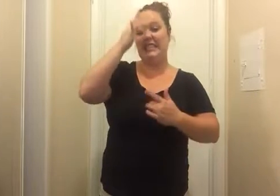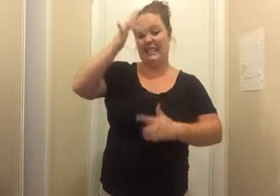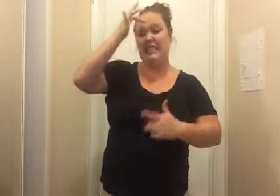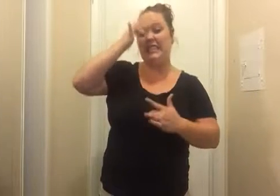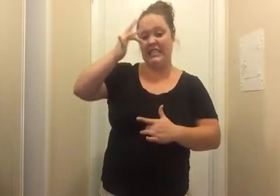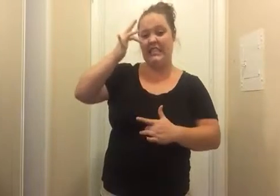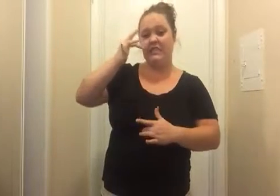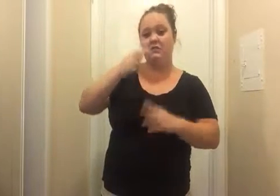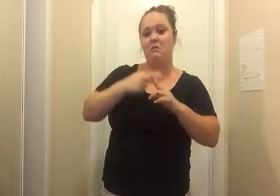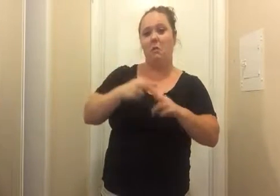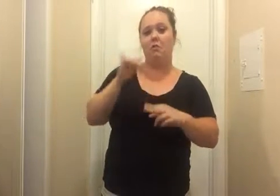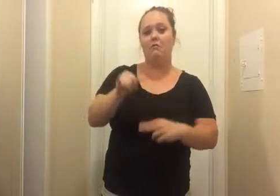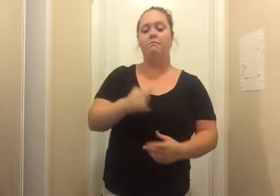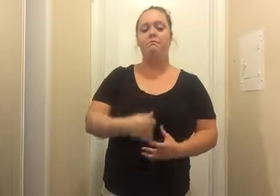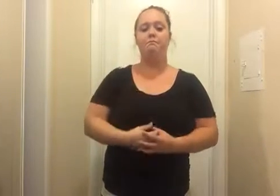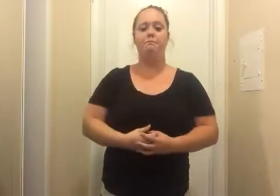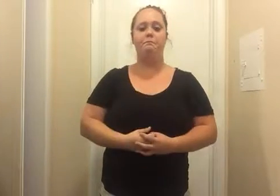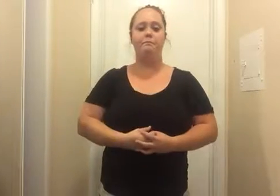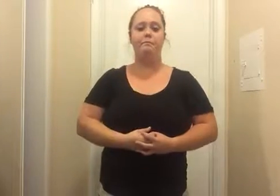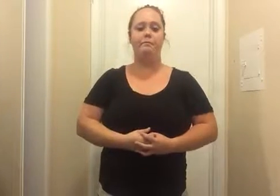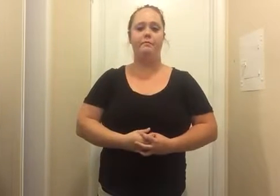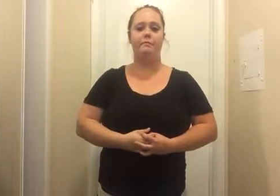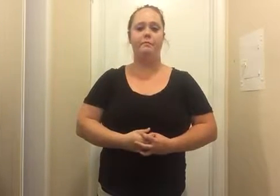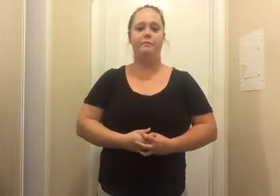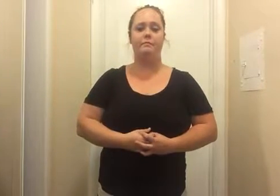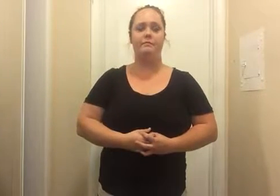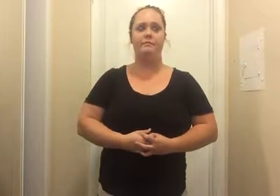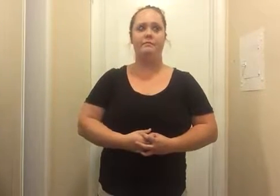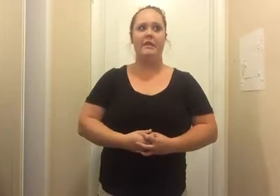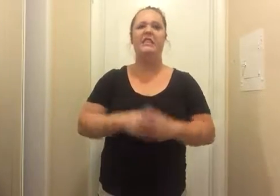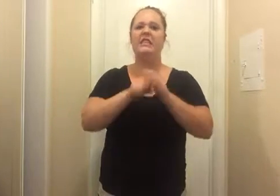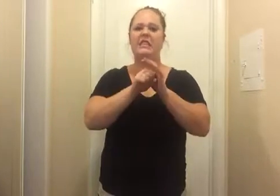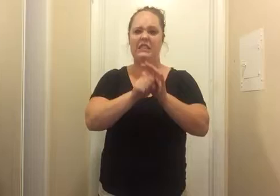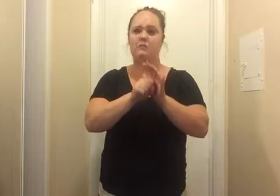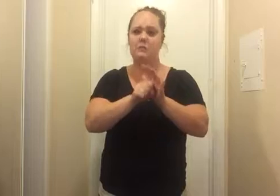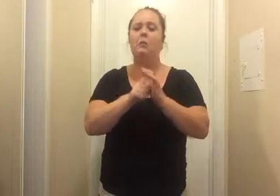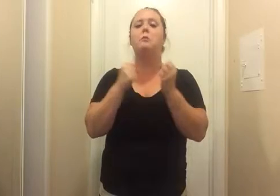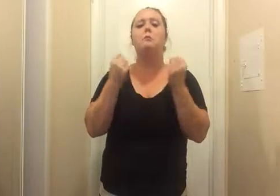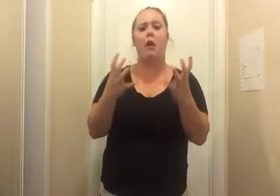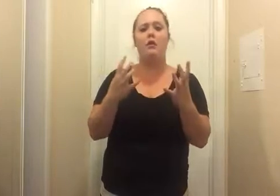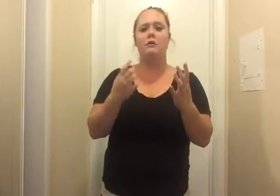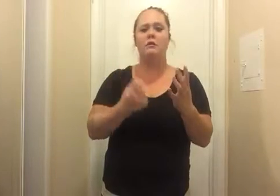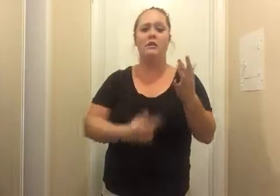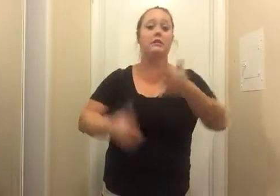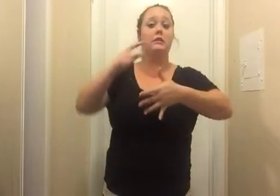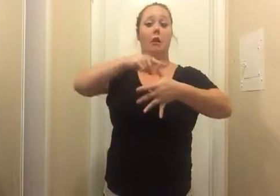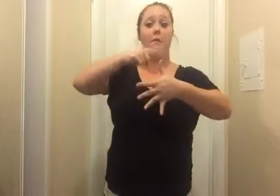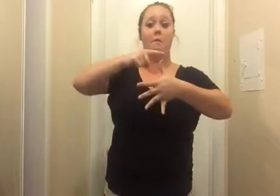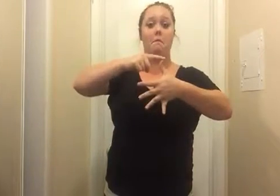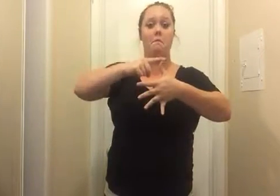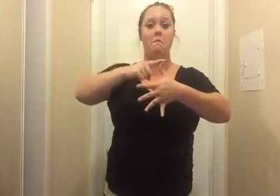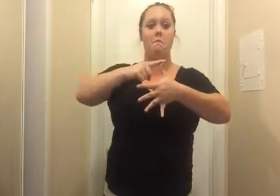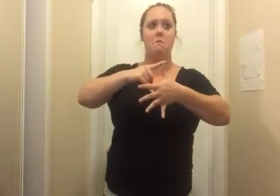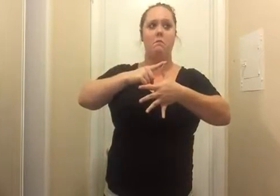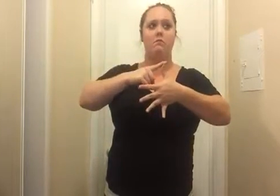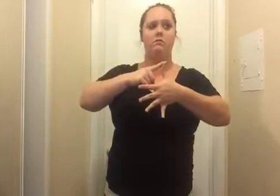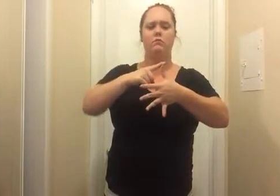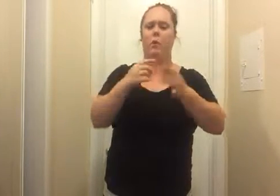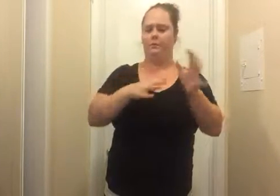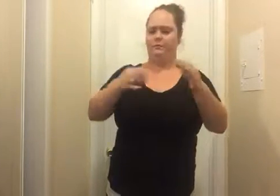disease. And the main symptom that someone would experience if they have coronary artery disease. So I want to make it very clear what I'm talking about. I'm not talking about